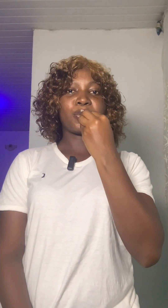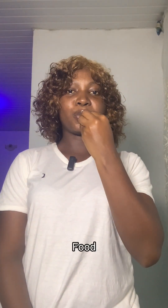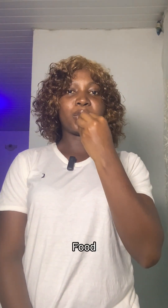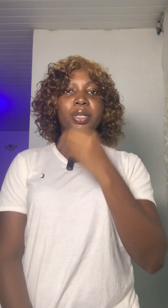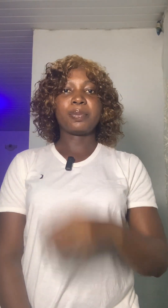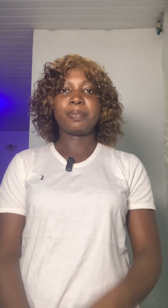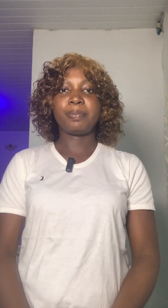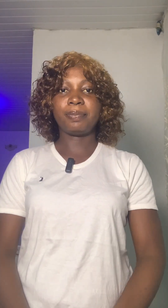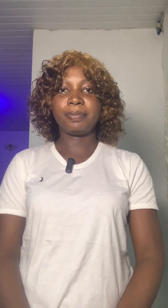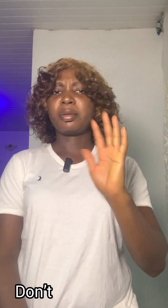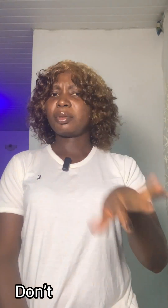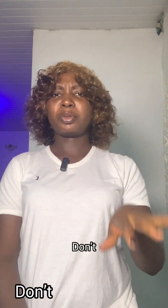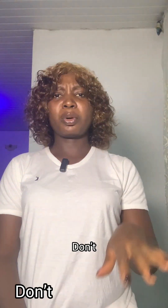Food. Don't.